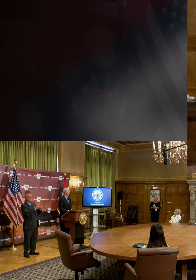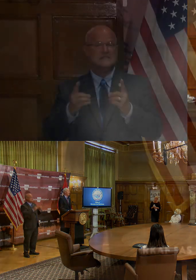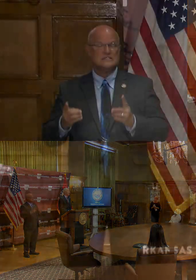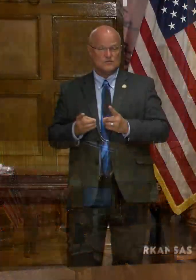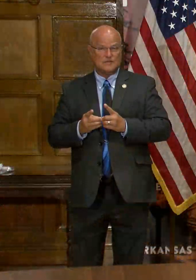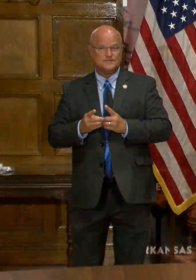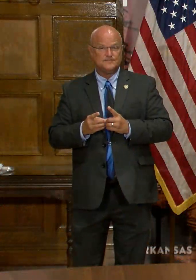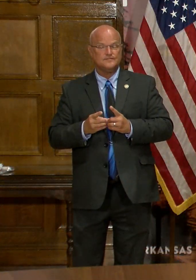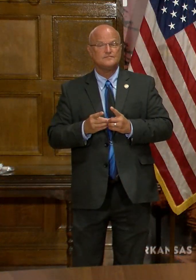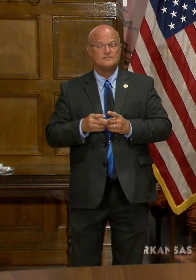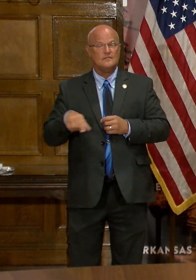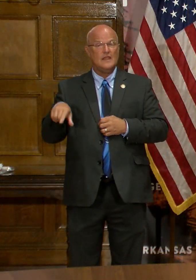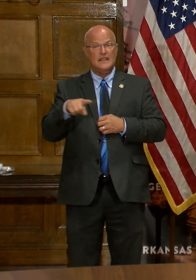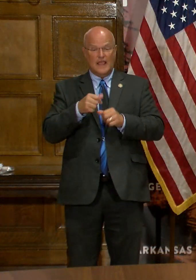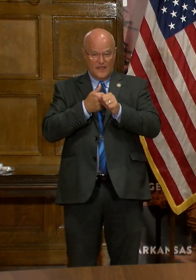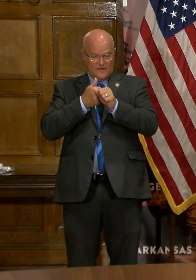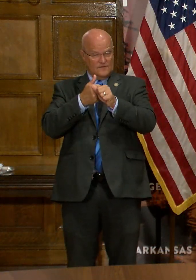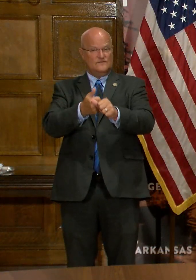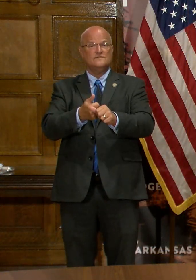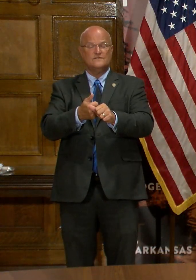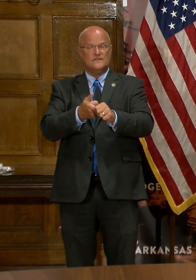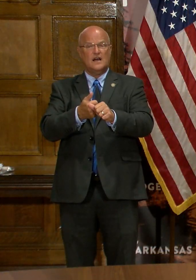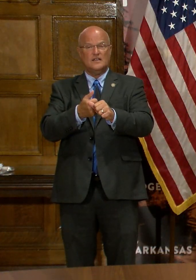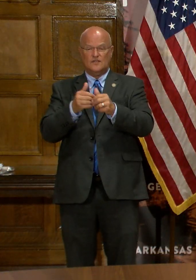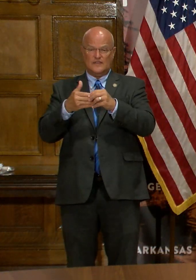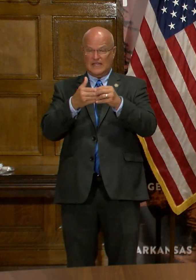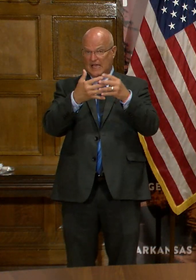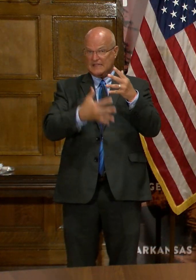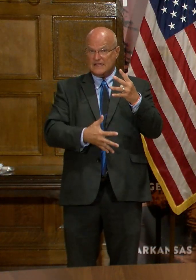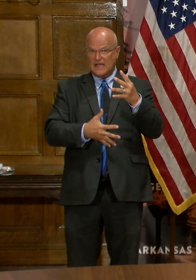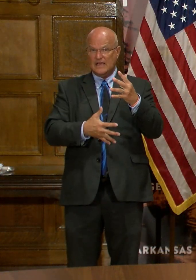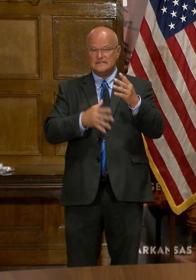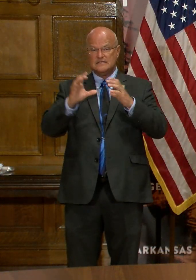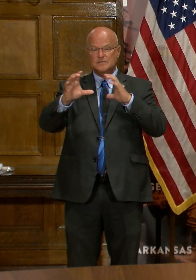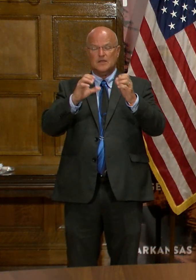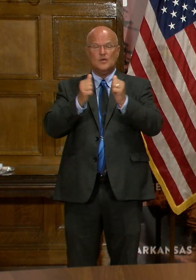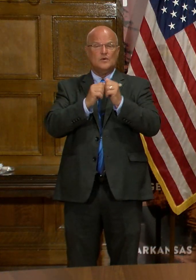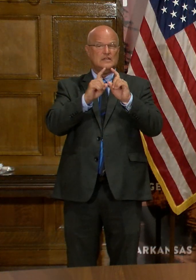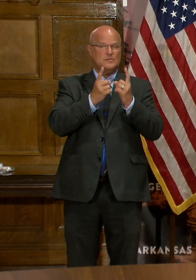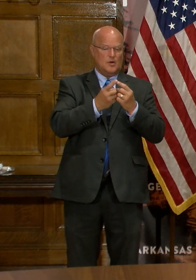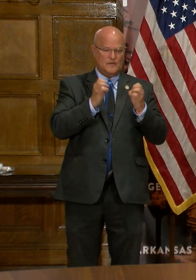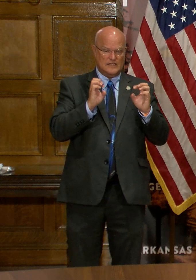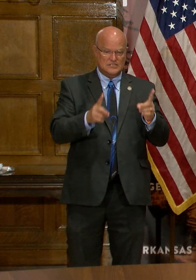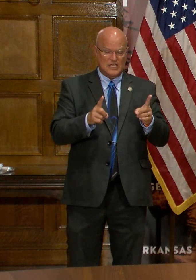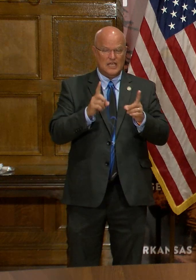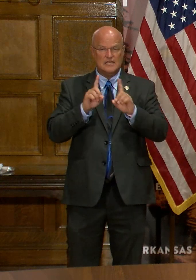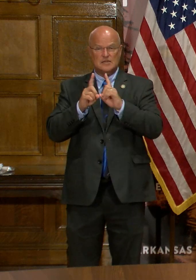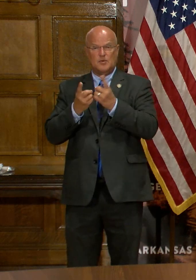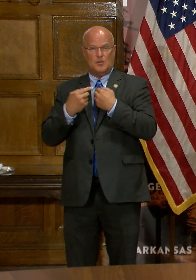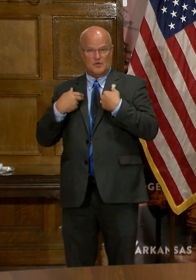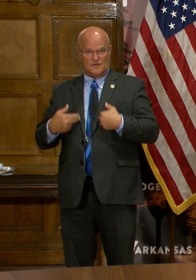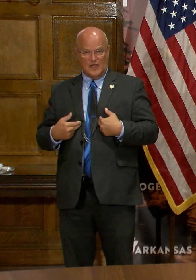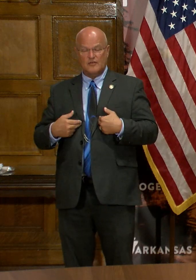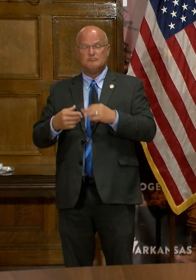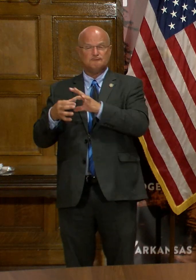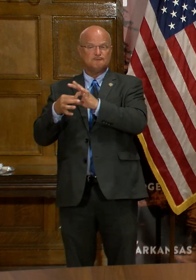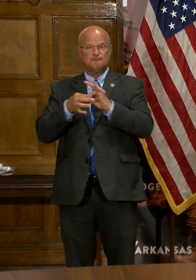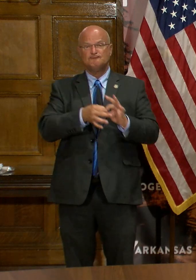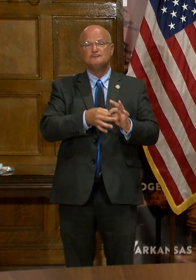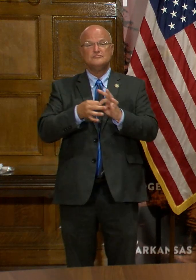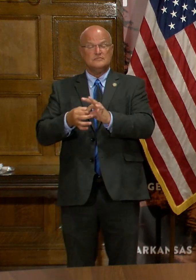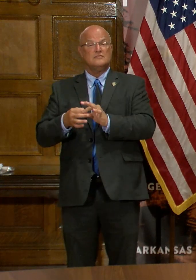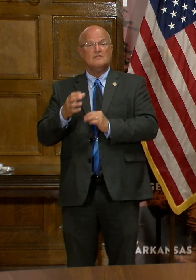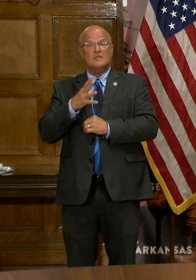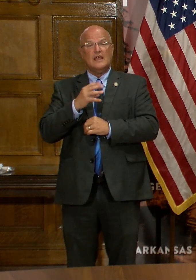district, and they've followed the guidelines, communicated with the Department of Education and the Department of Health,